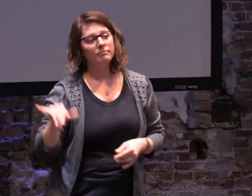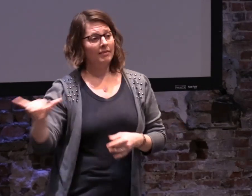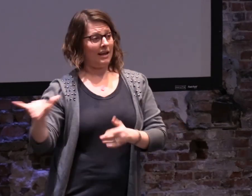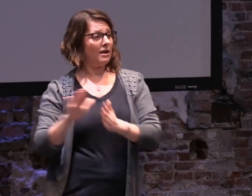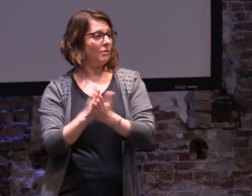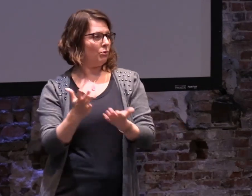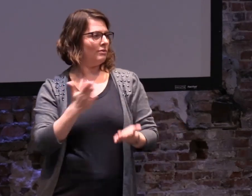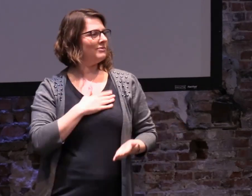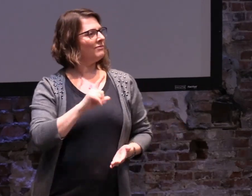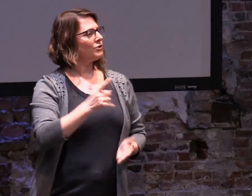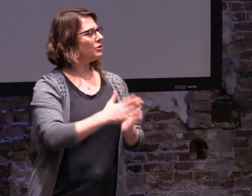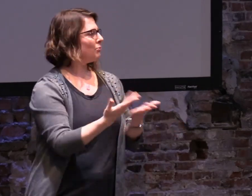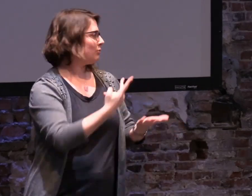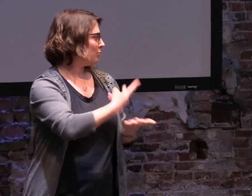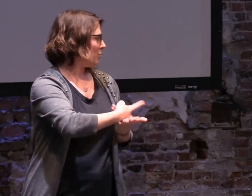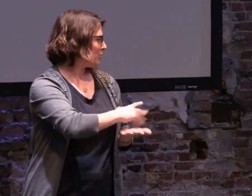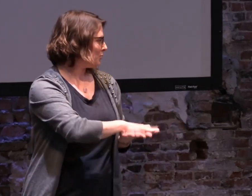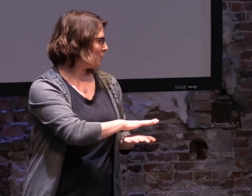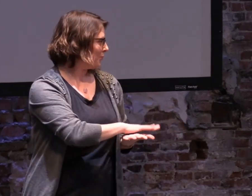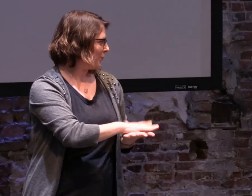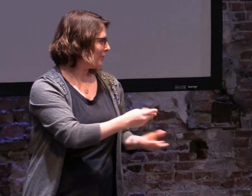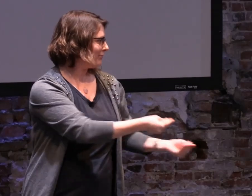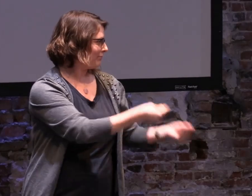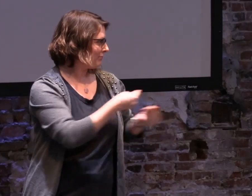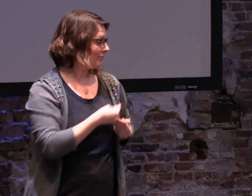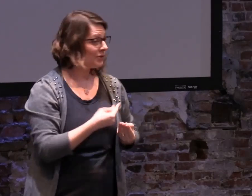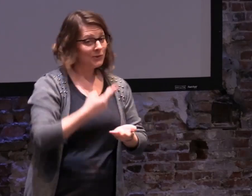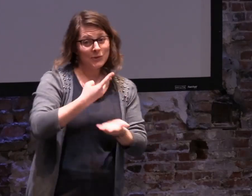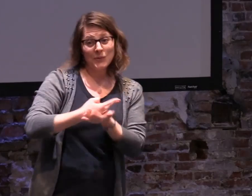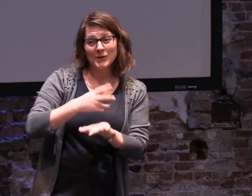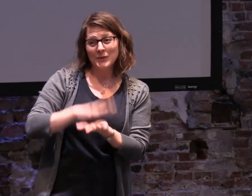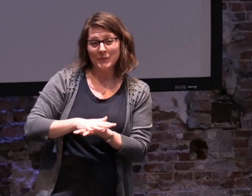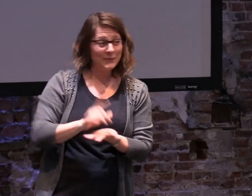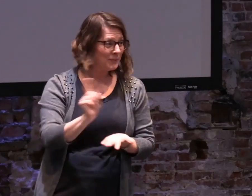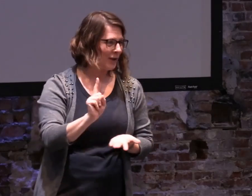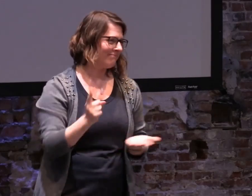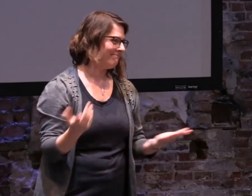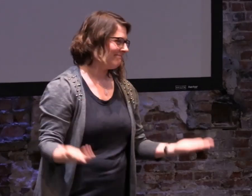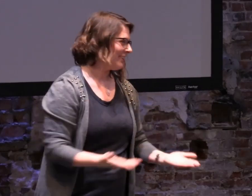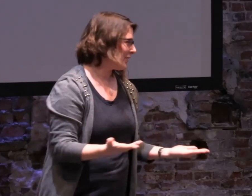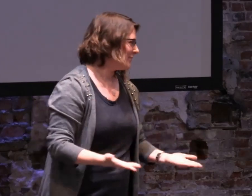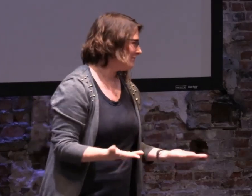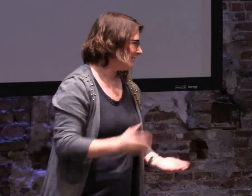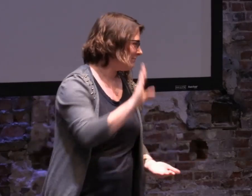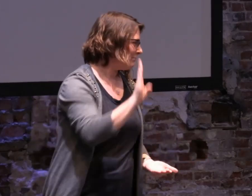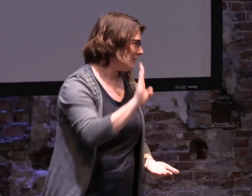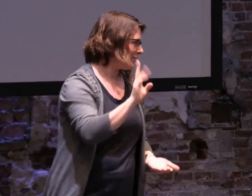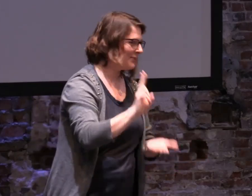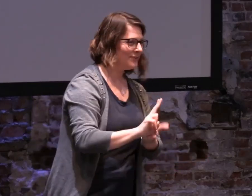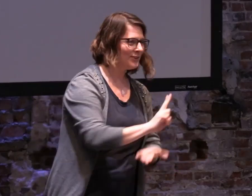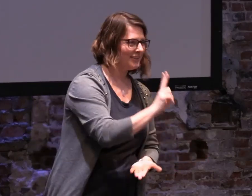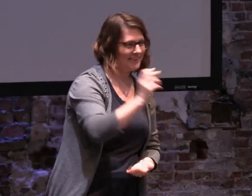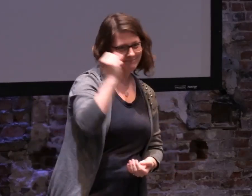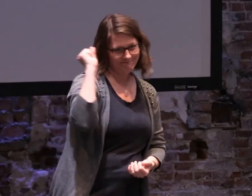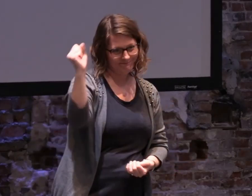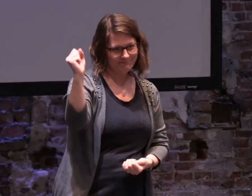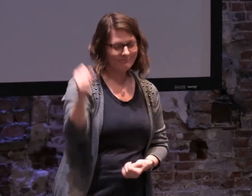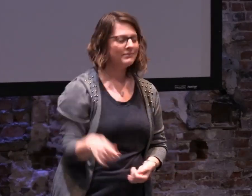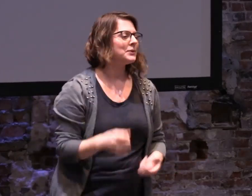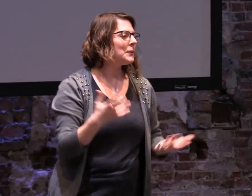This book is a book written by several designers, and the designers this was the content I studied in grad school at Boston